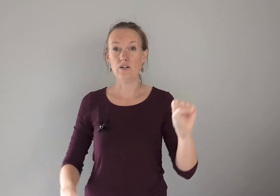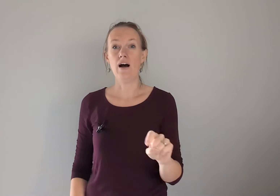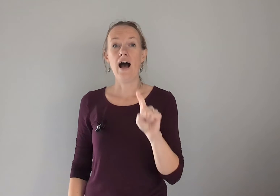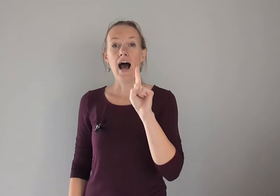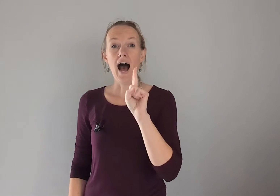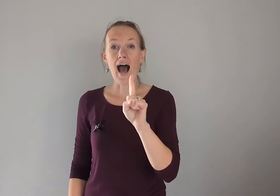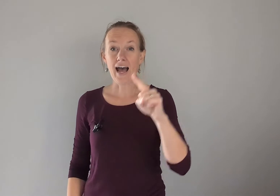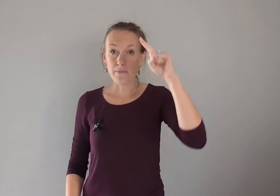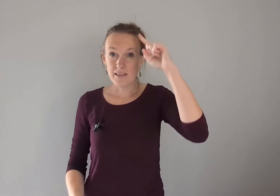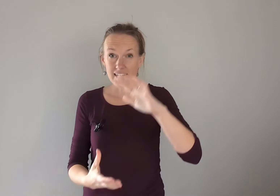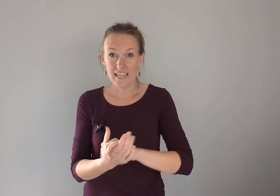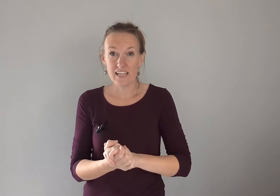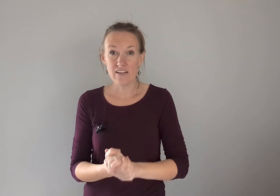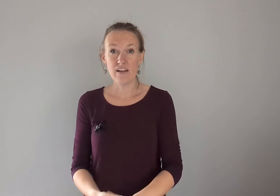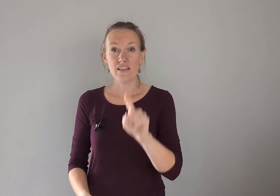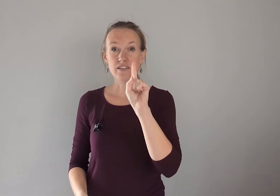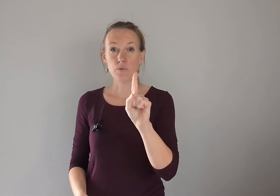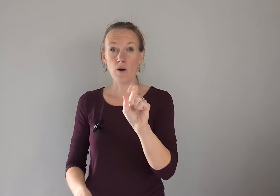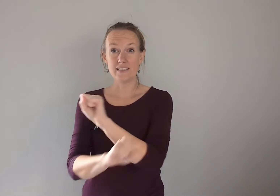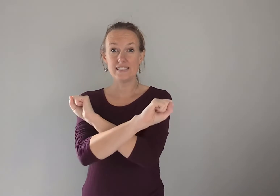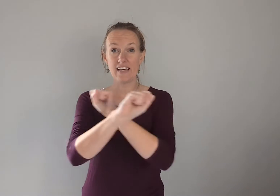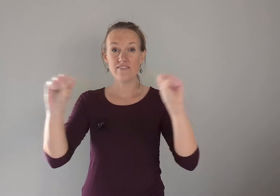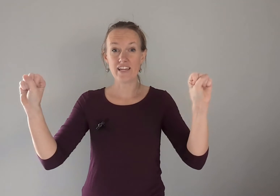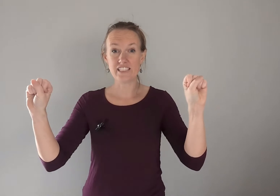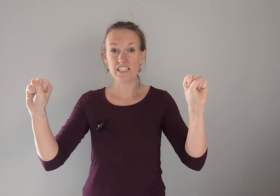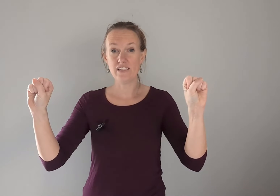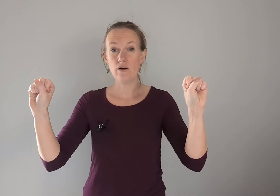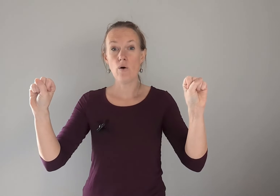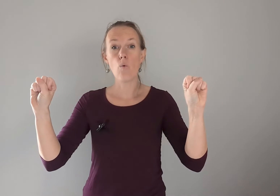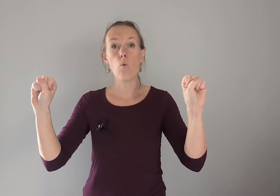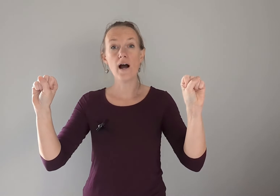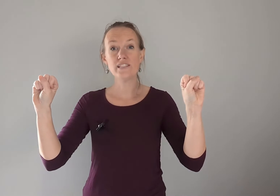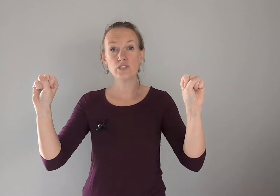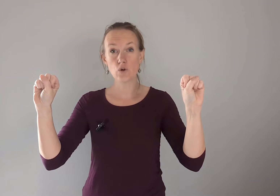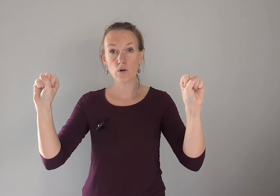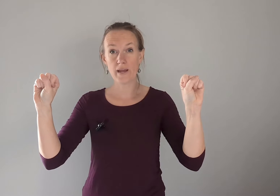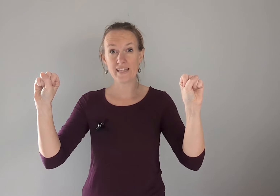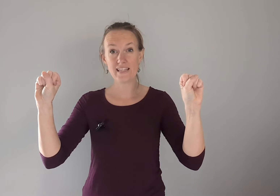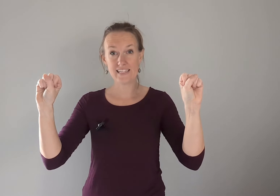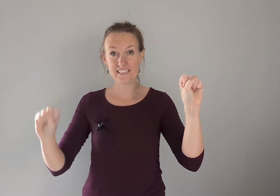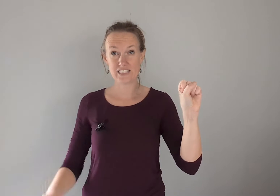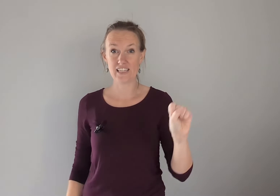So I believe there's one salvation, one doorway that leads to